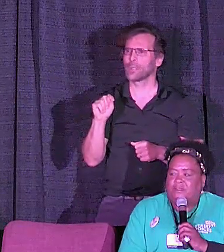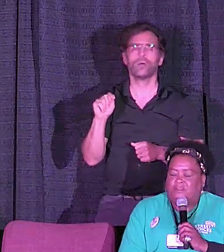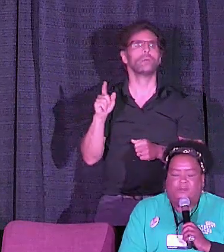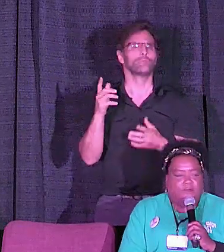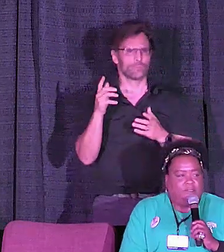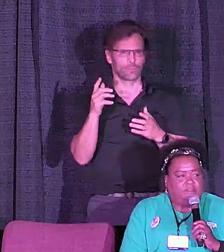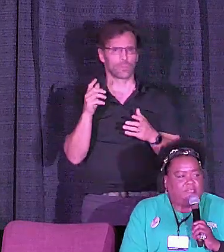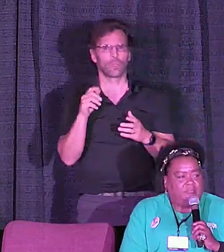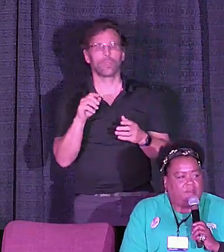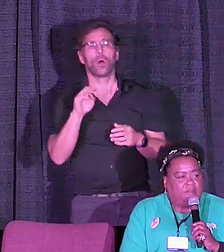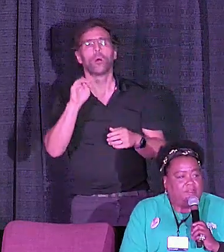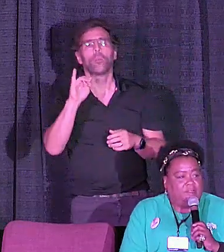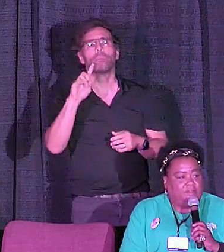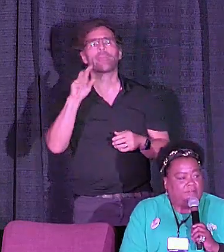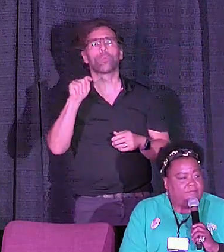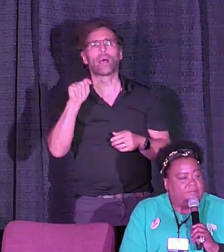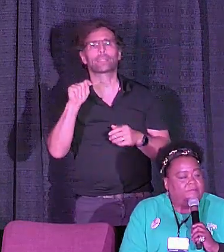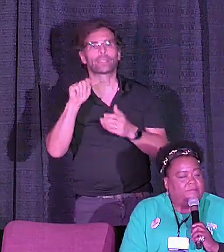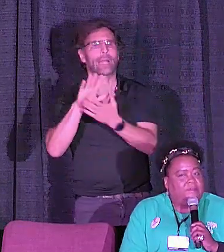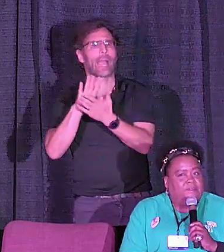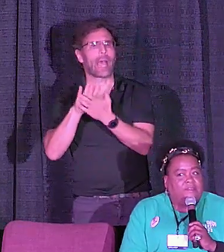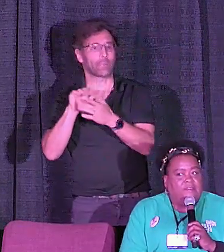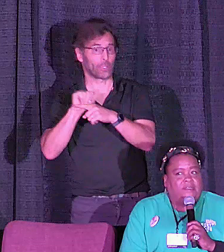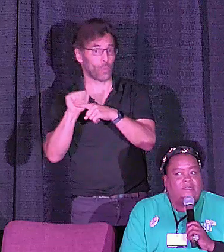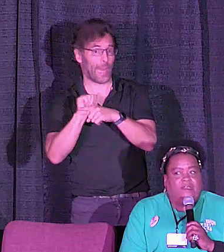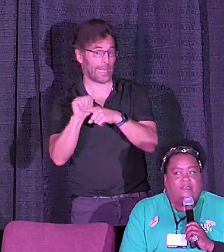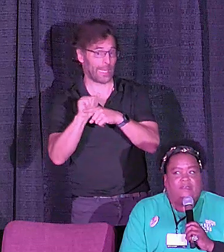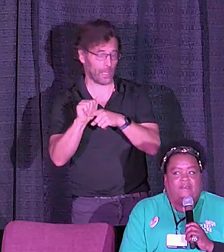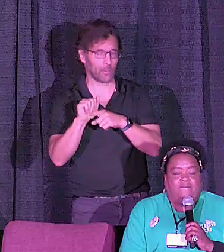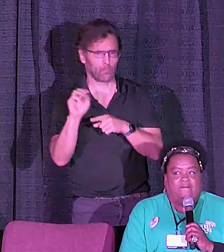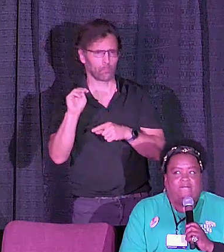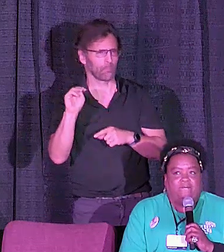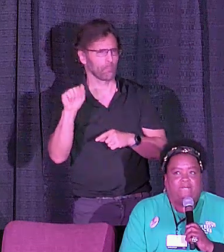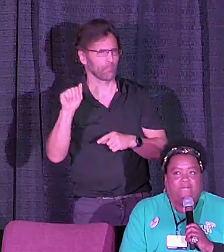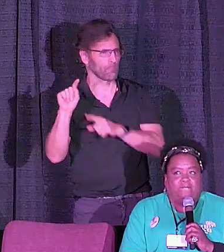been to Midwest Academy training.